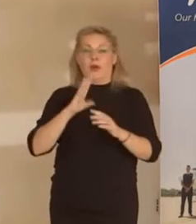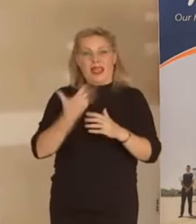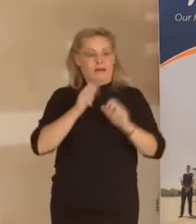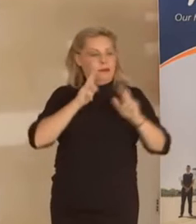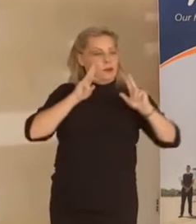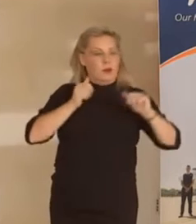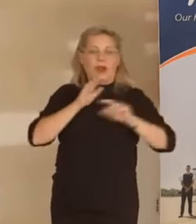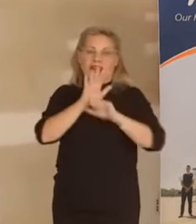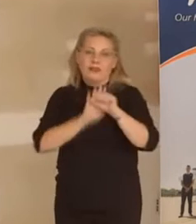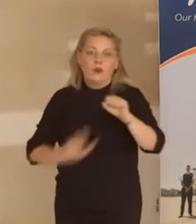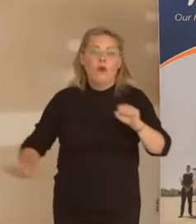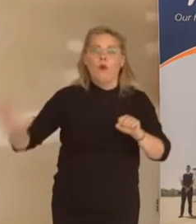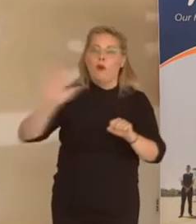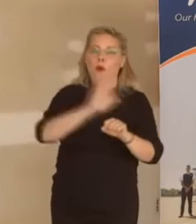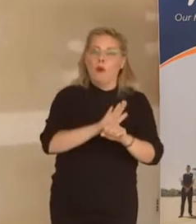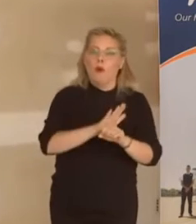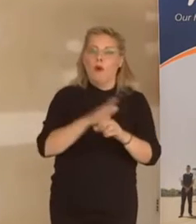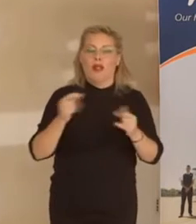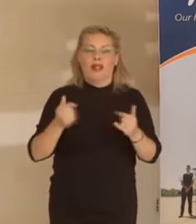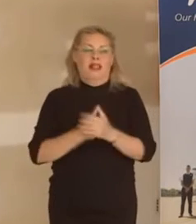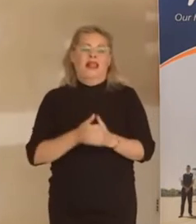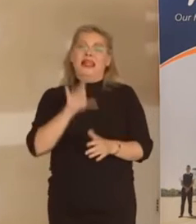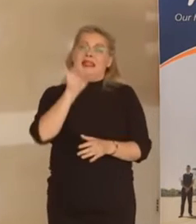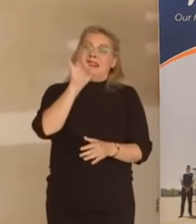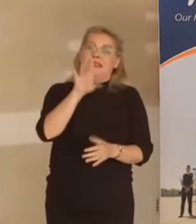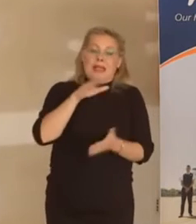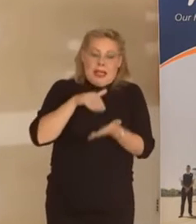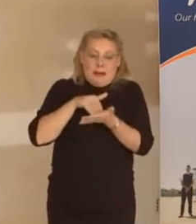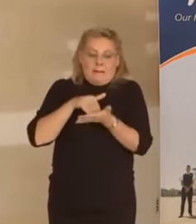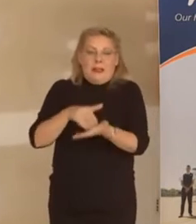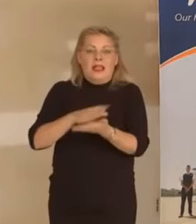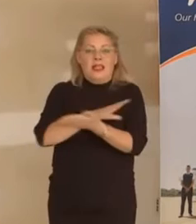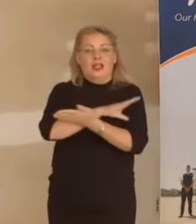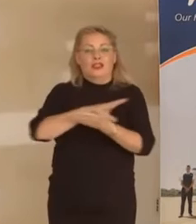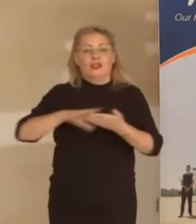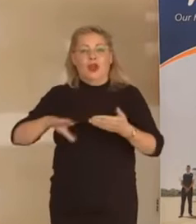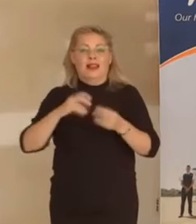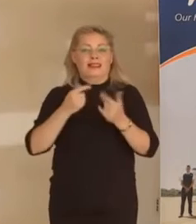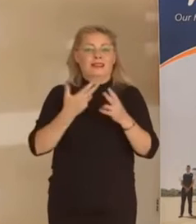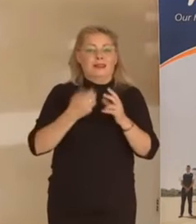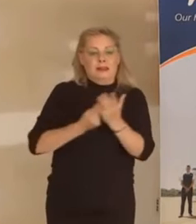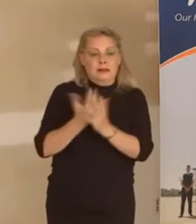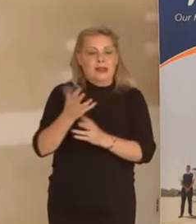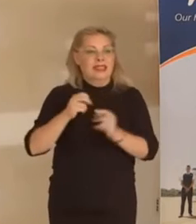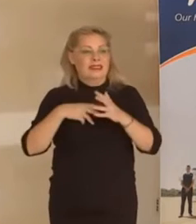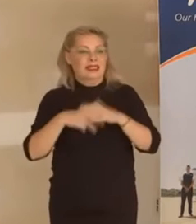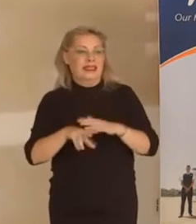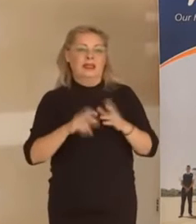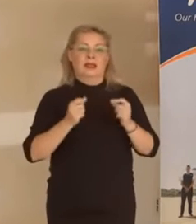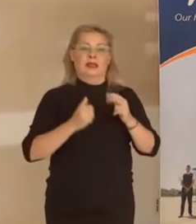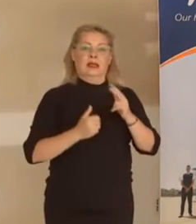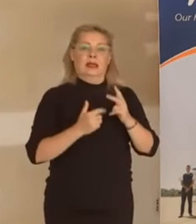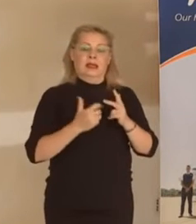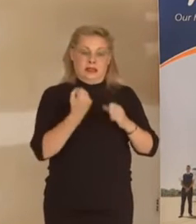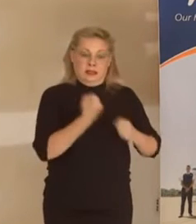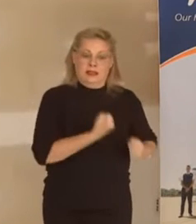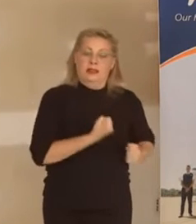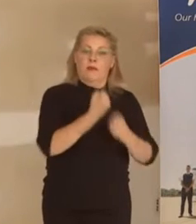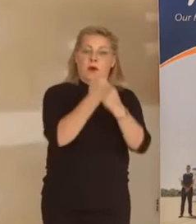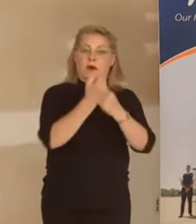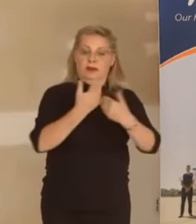state. $10 billion in capital infrastructure right across the board. 170 hospitals and health facilities have